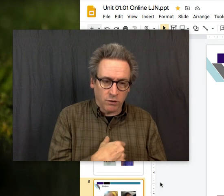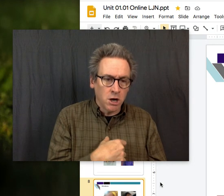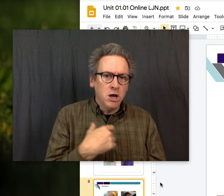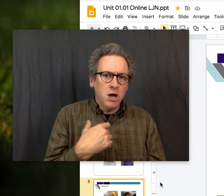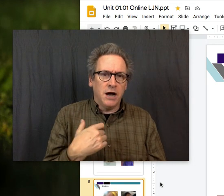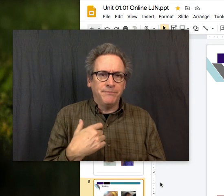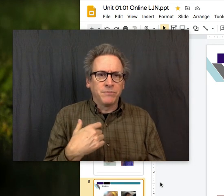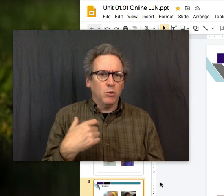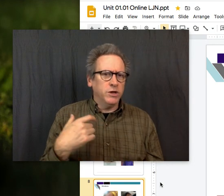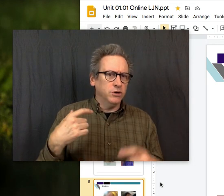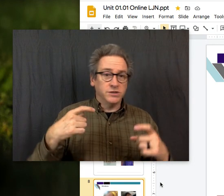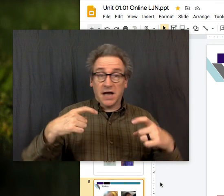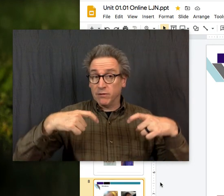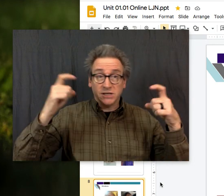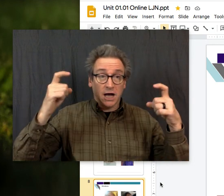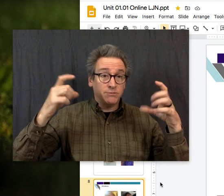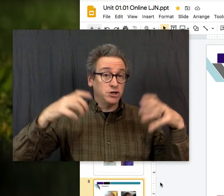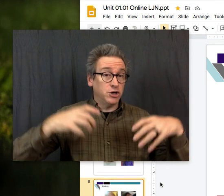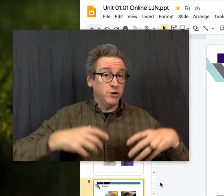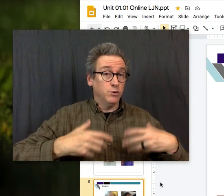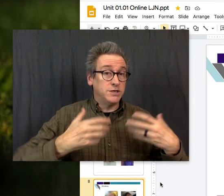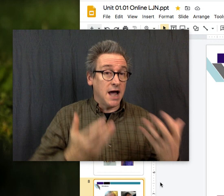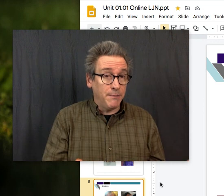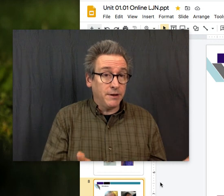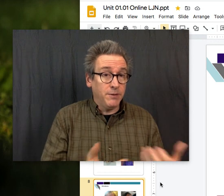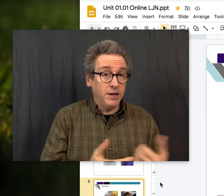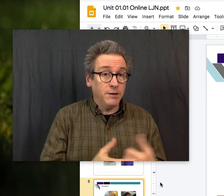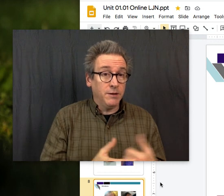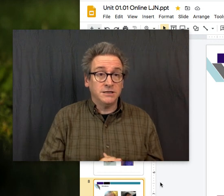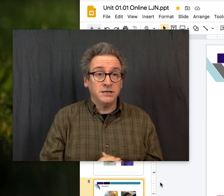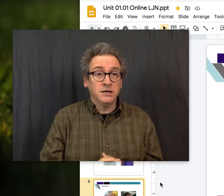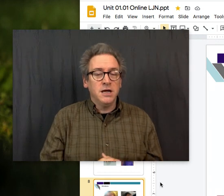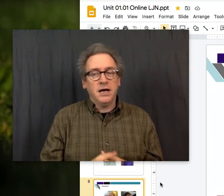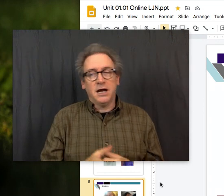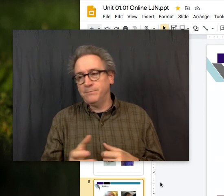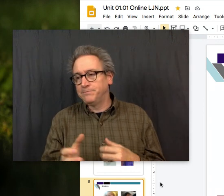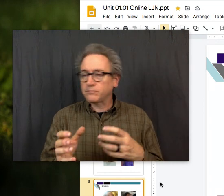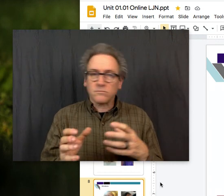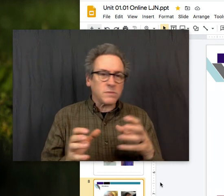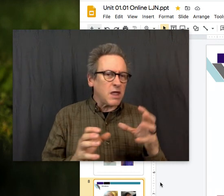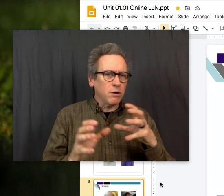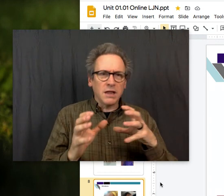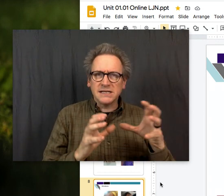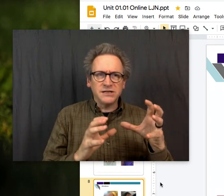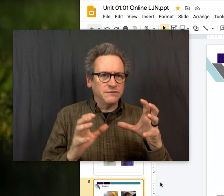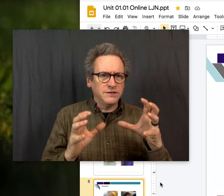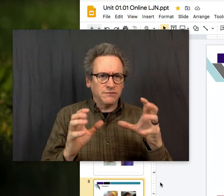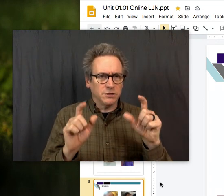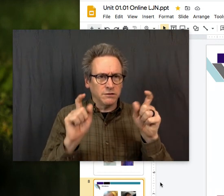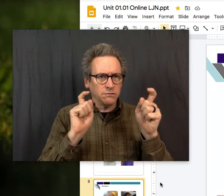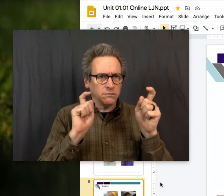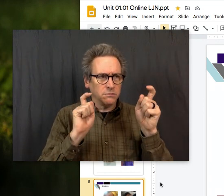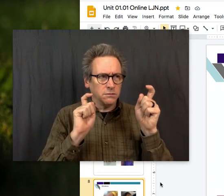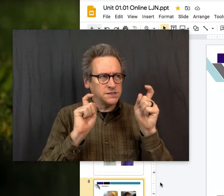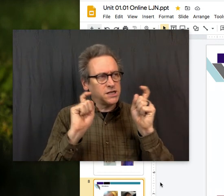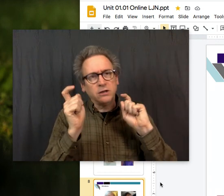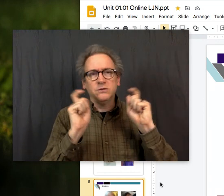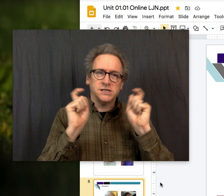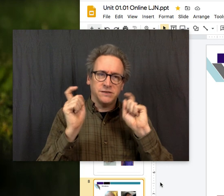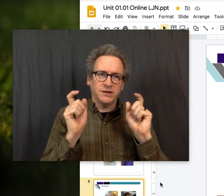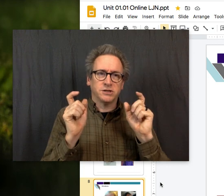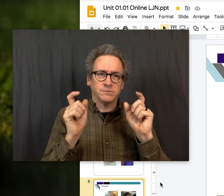for. We use eyebrows up to show a new topic being presented. There are lots of different